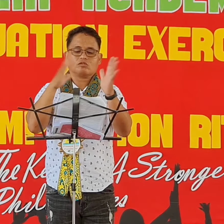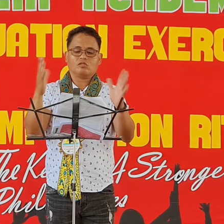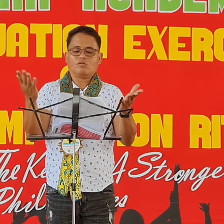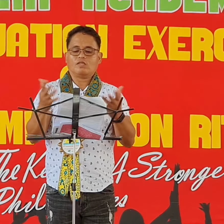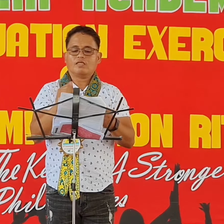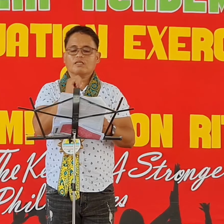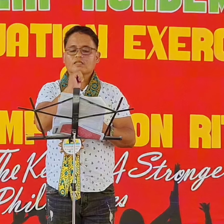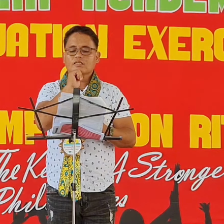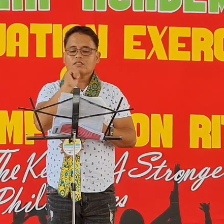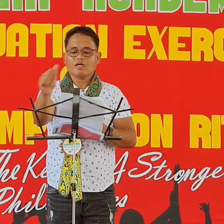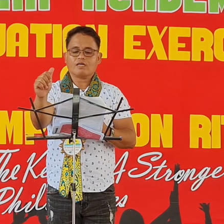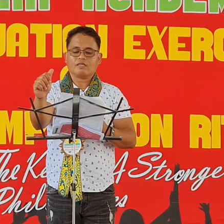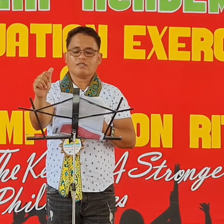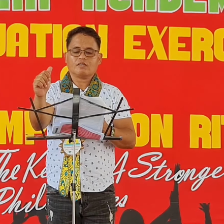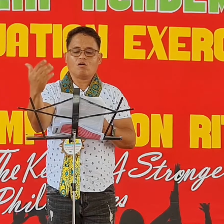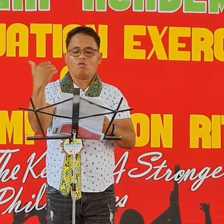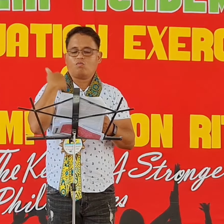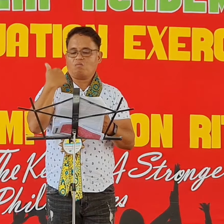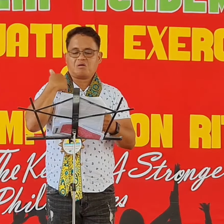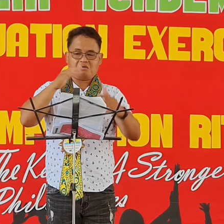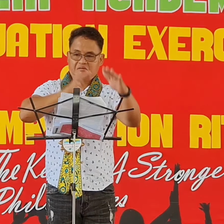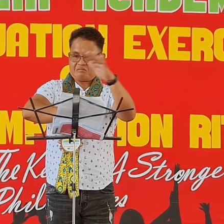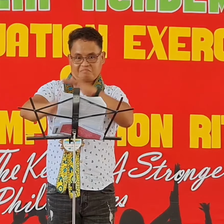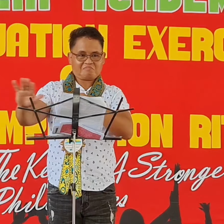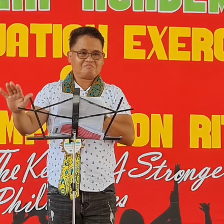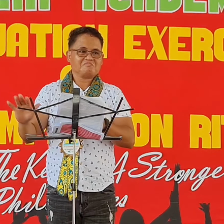You, students here, were not yet born.